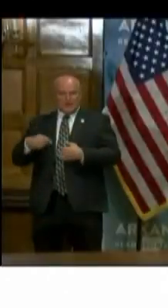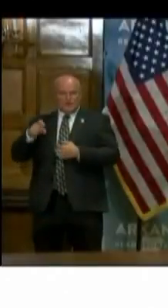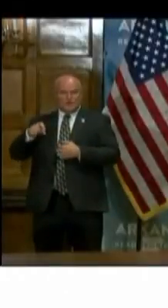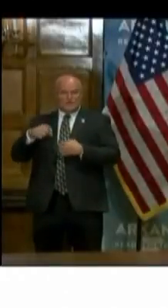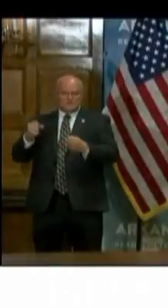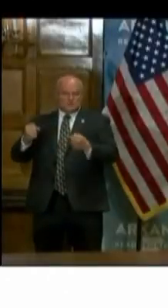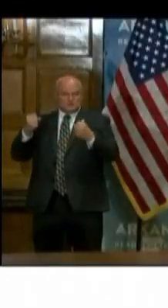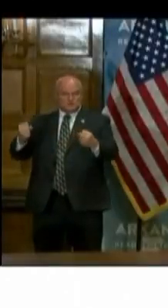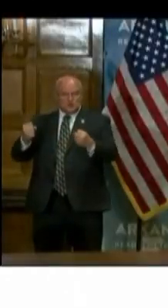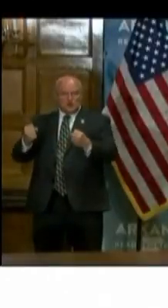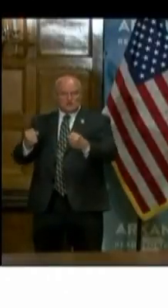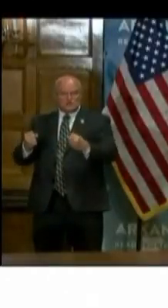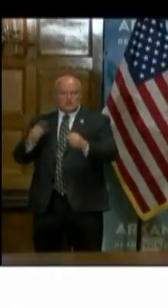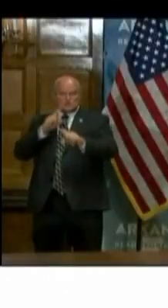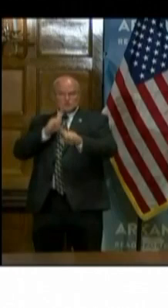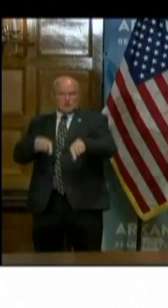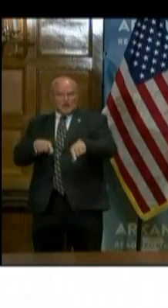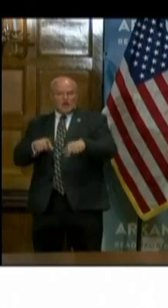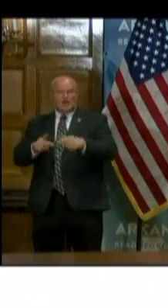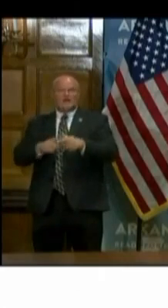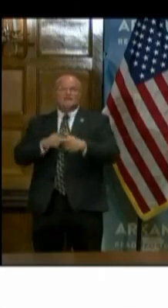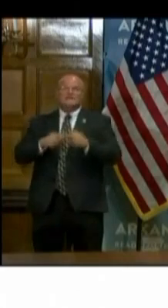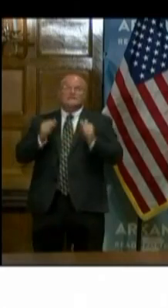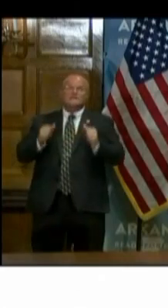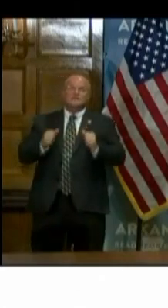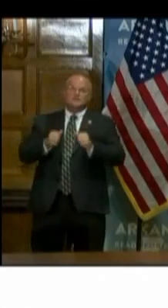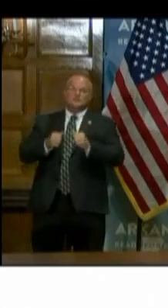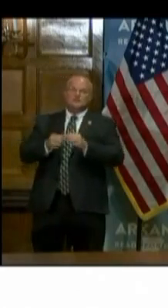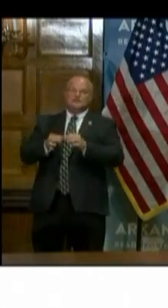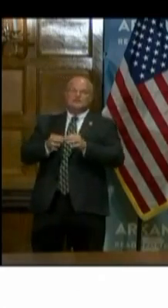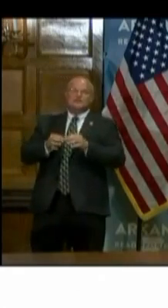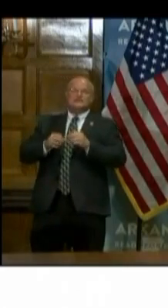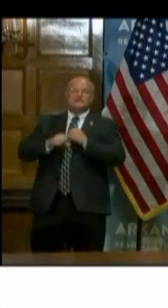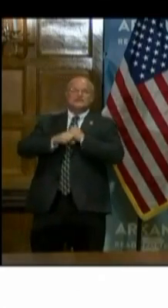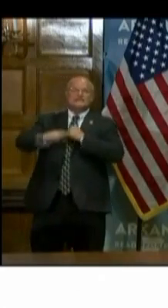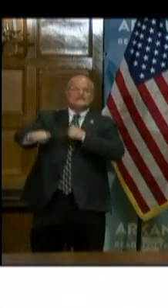a stronger, more critical response, then there could be an extended period